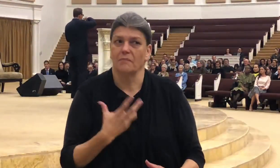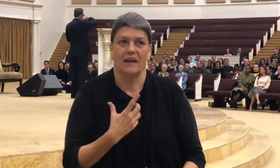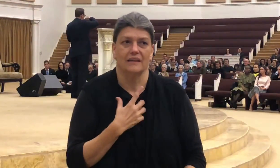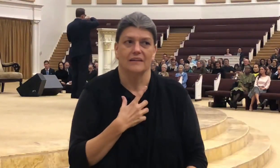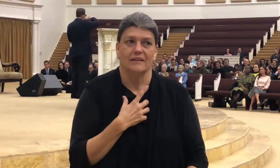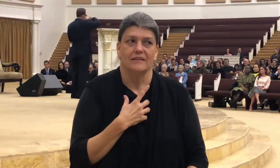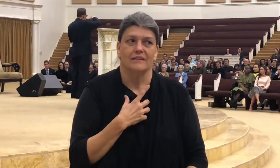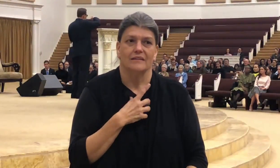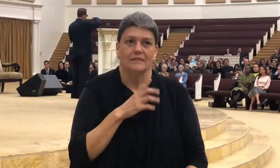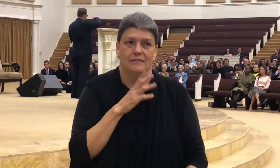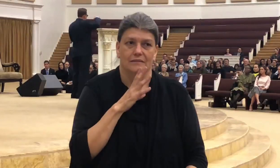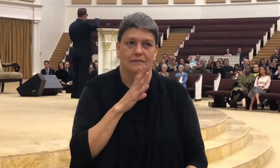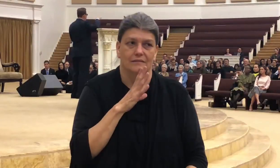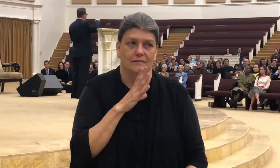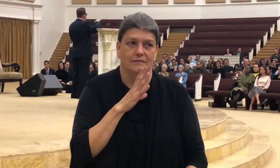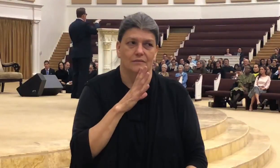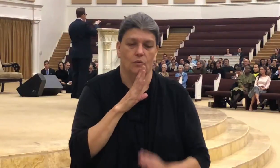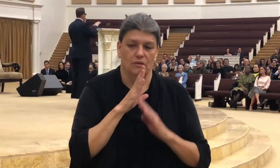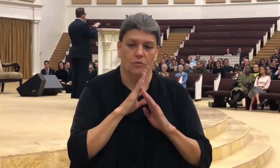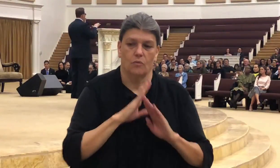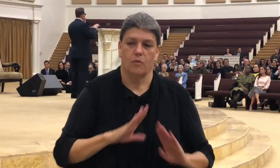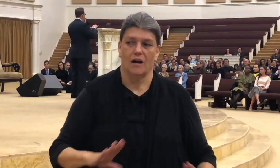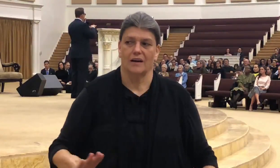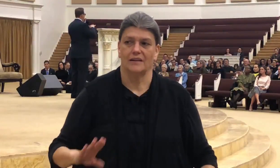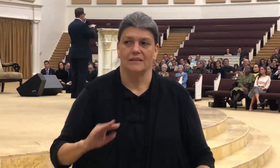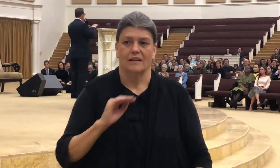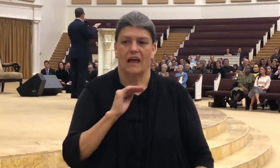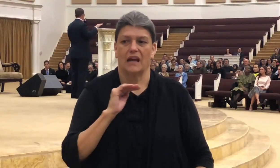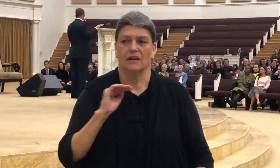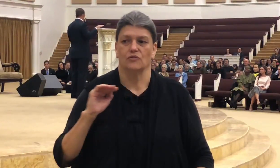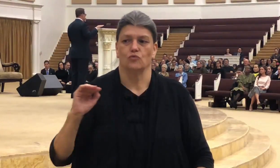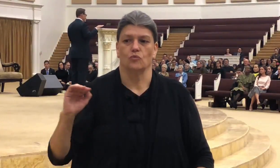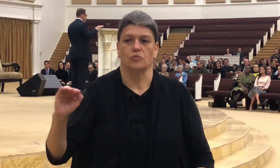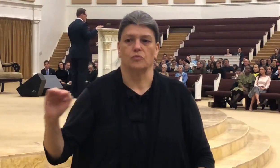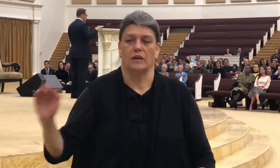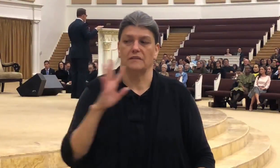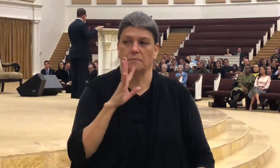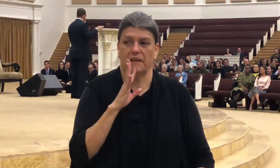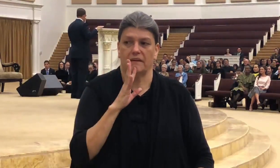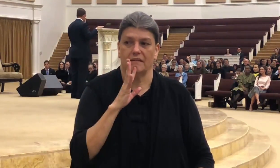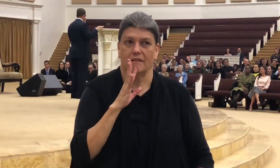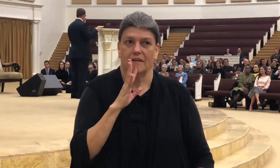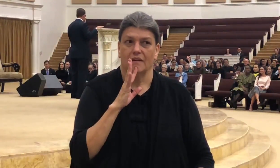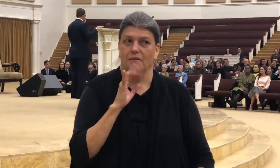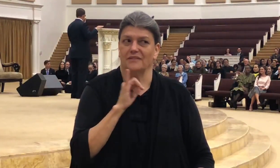like was, it was deadline and you knew it's like stone cold killing.